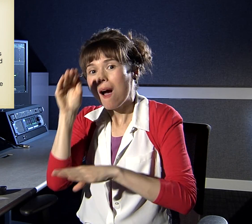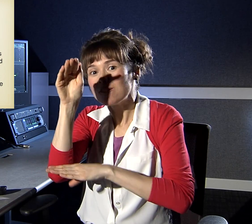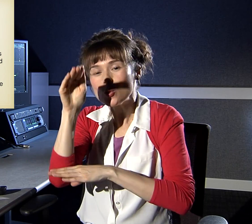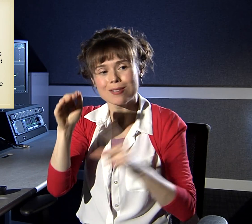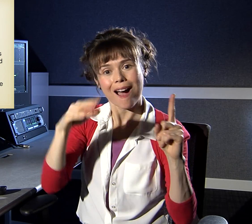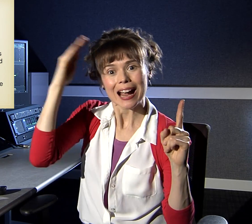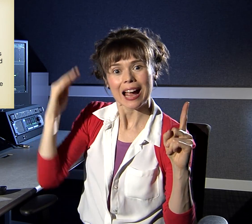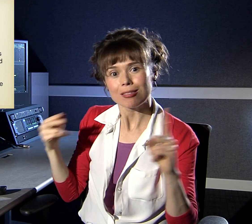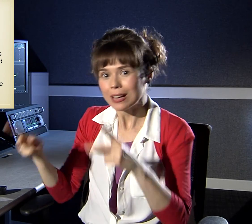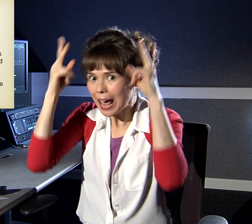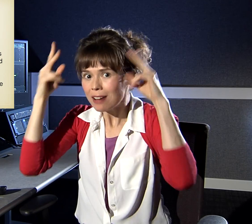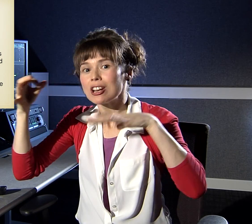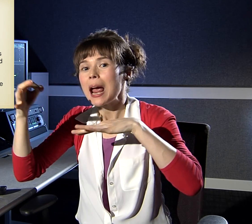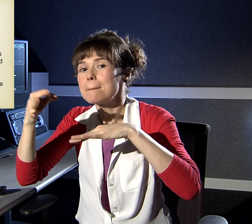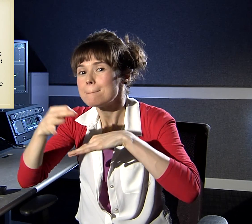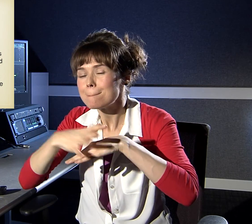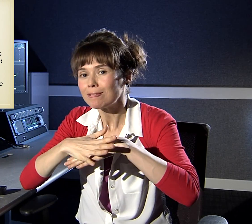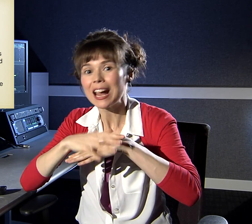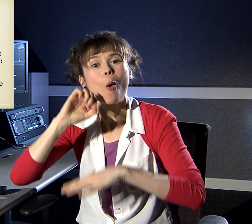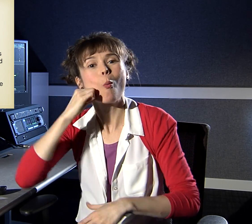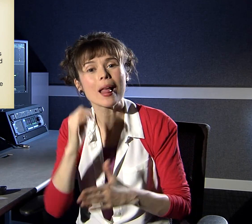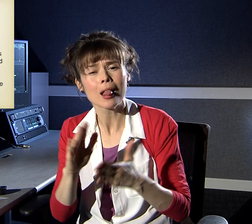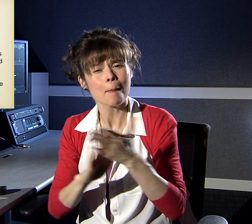and their engagement is announced,